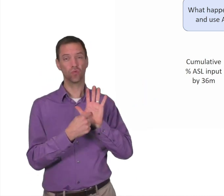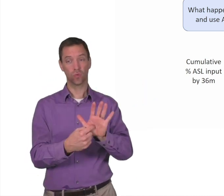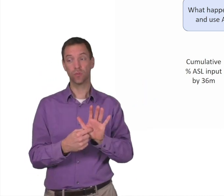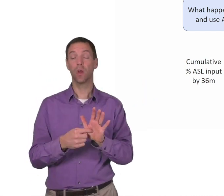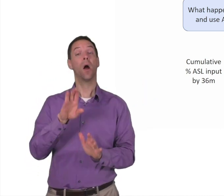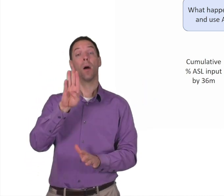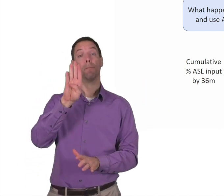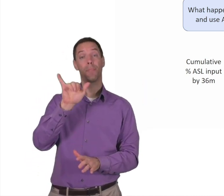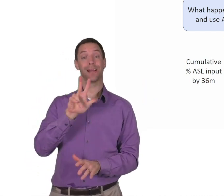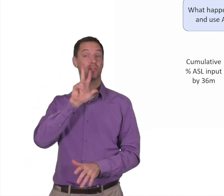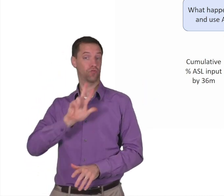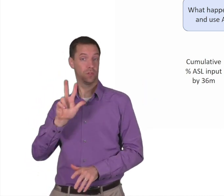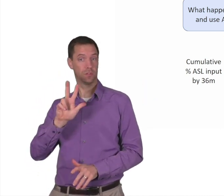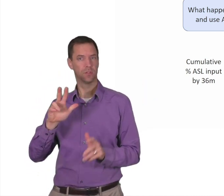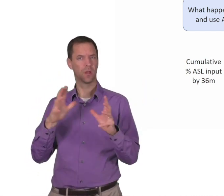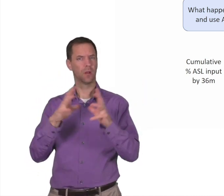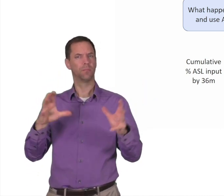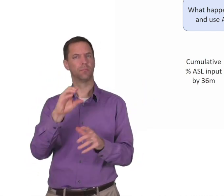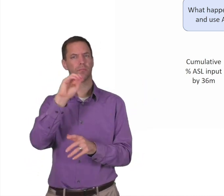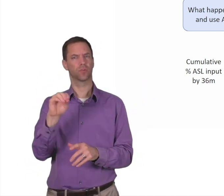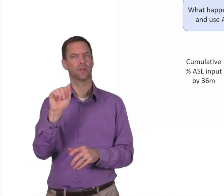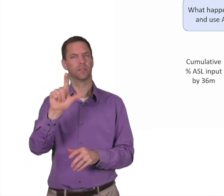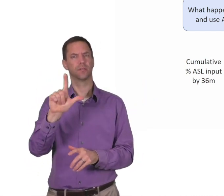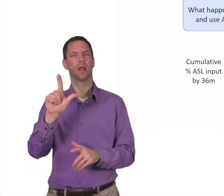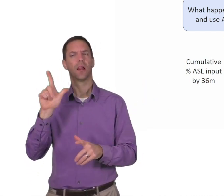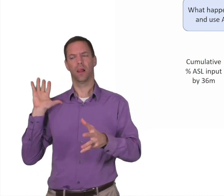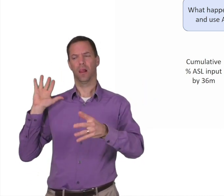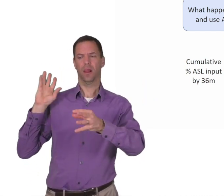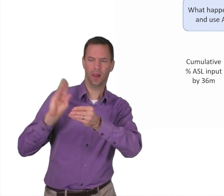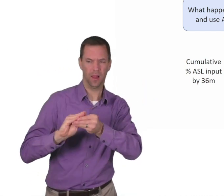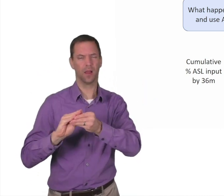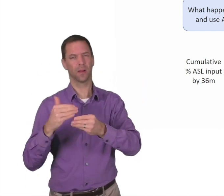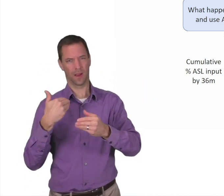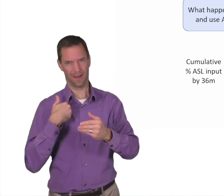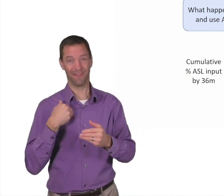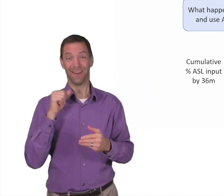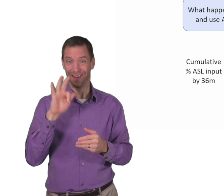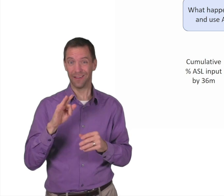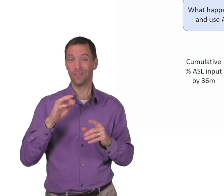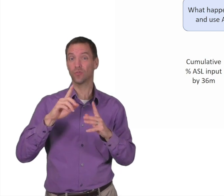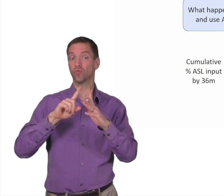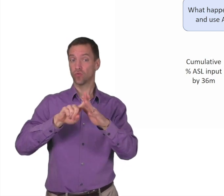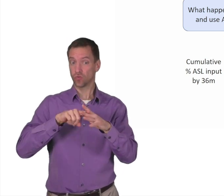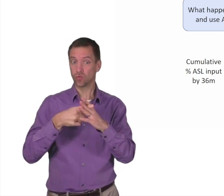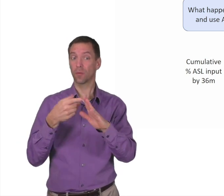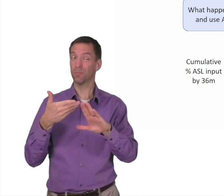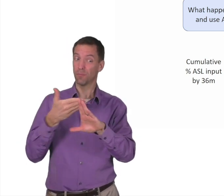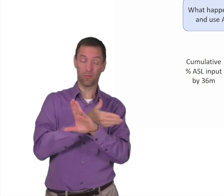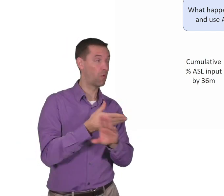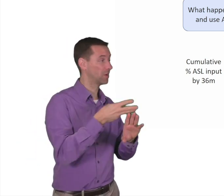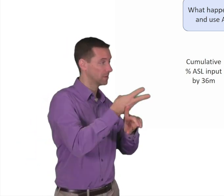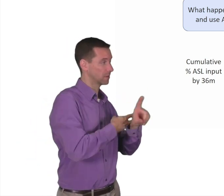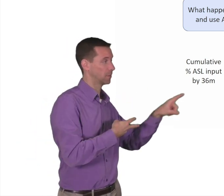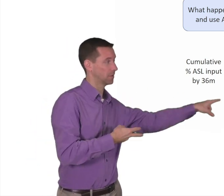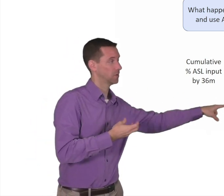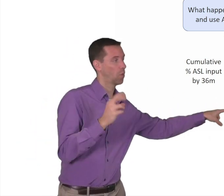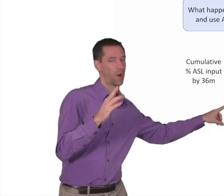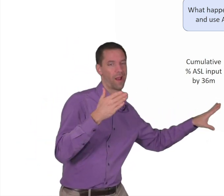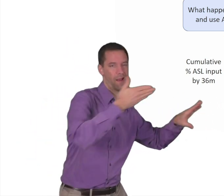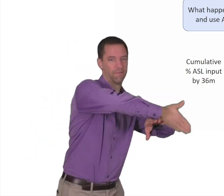here the y-axis is showing by age 3 what % of the child's cumulative input has consisted of ASL as